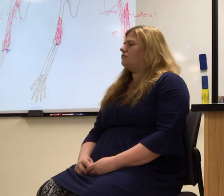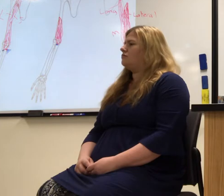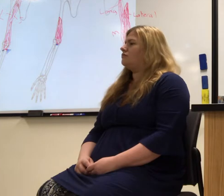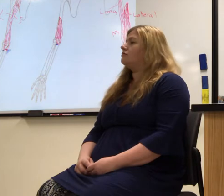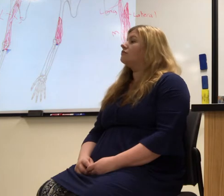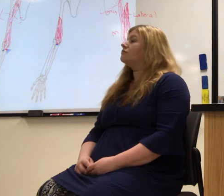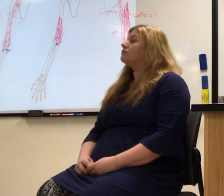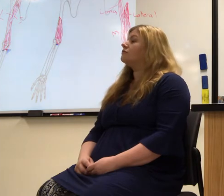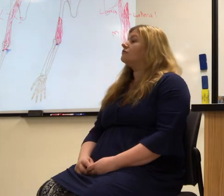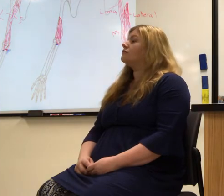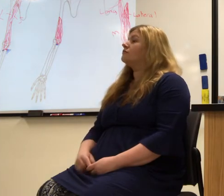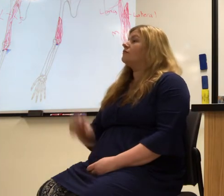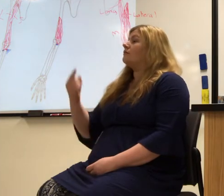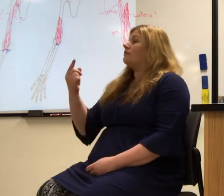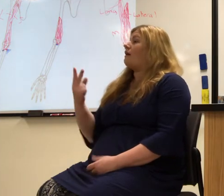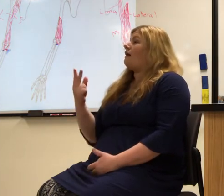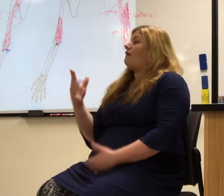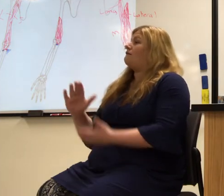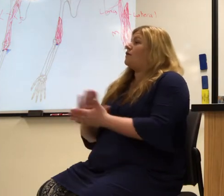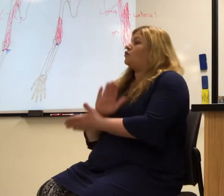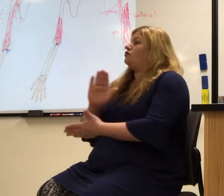On your half sheet.